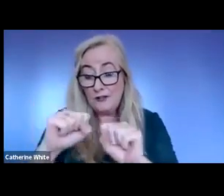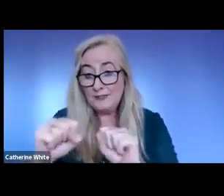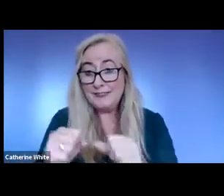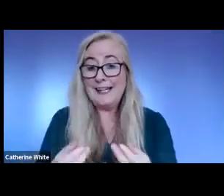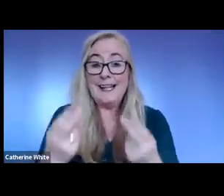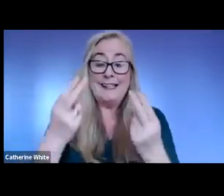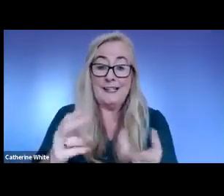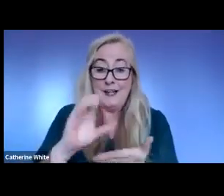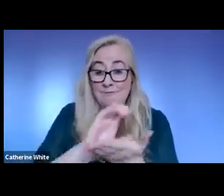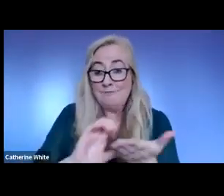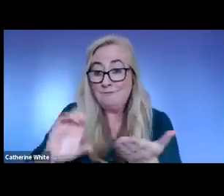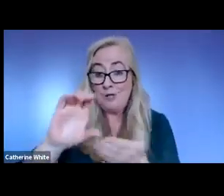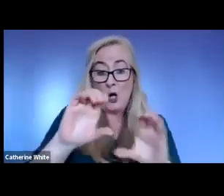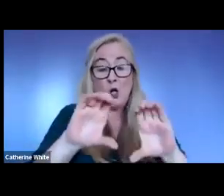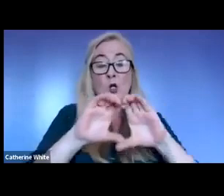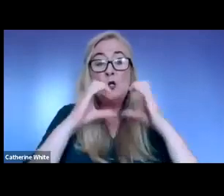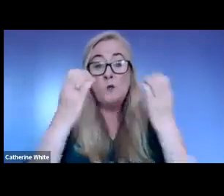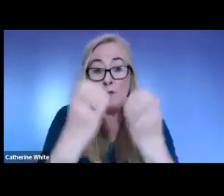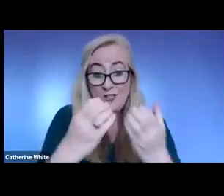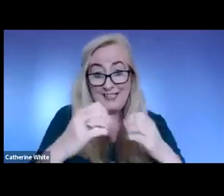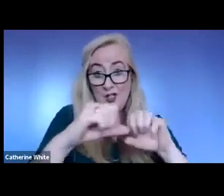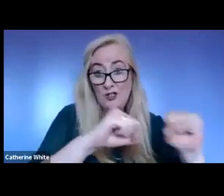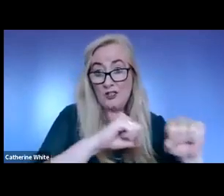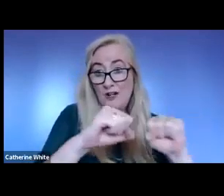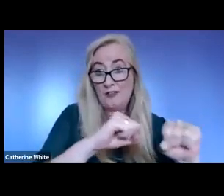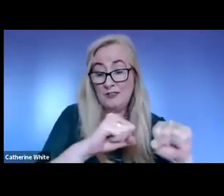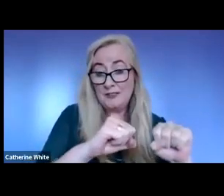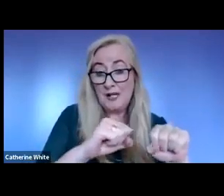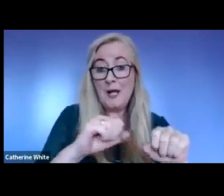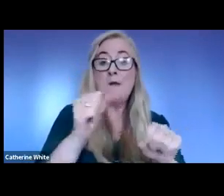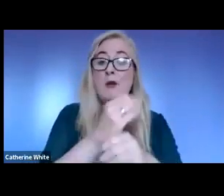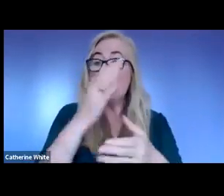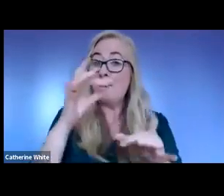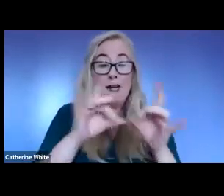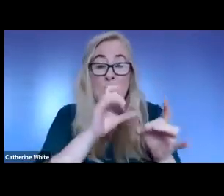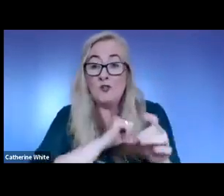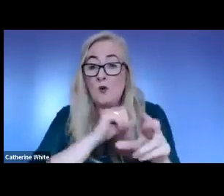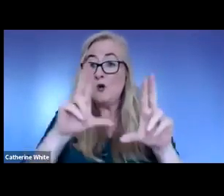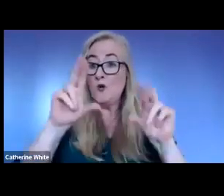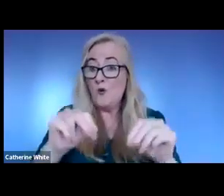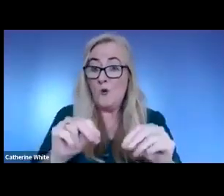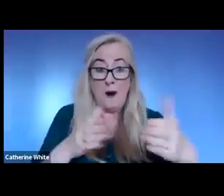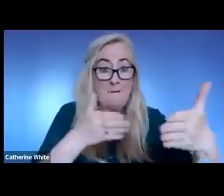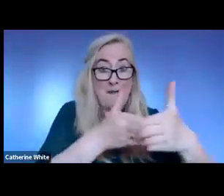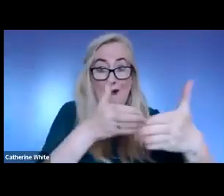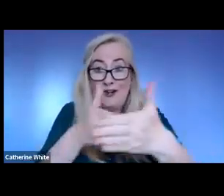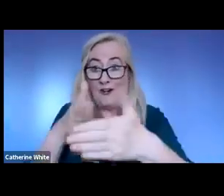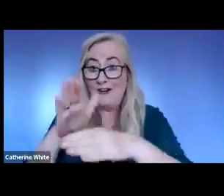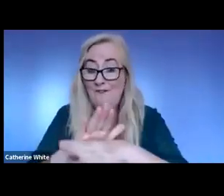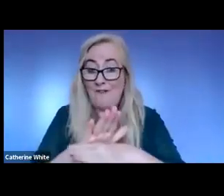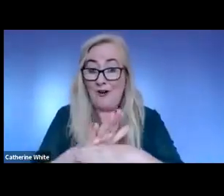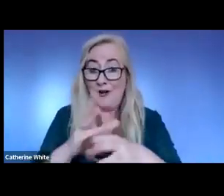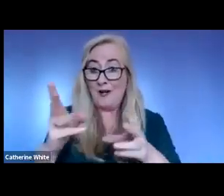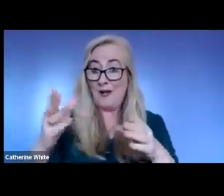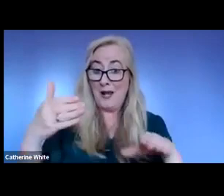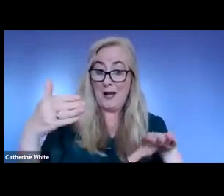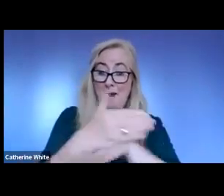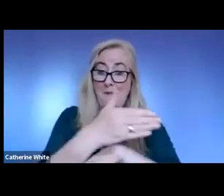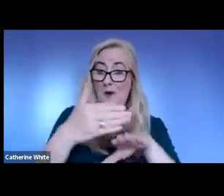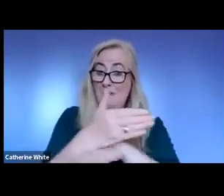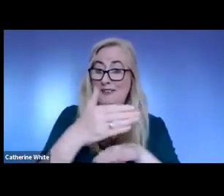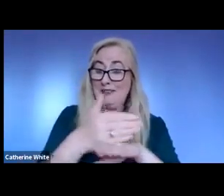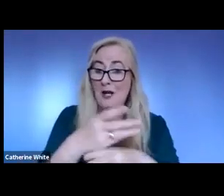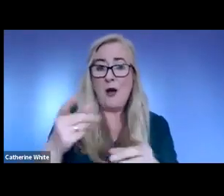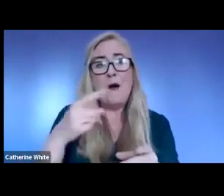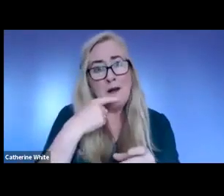invest in our community services and remove barriers to employment. So there is a very harmful narrative